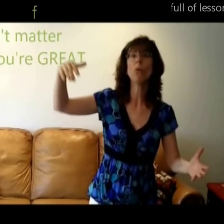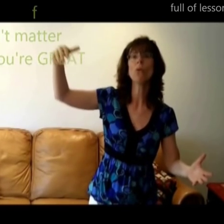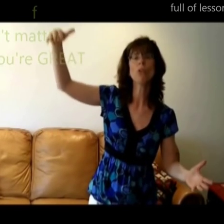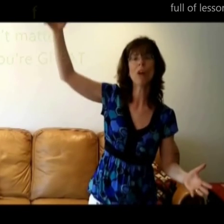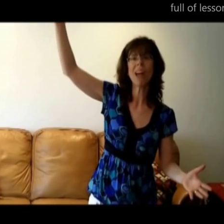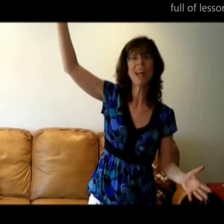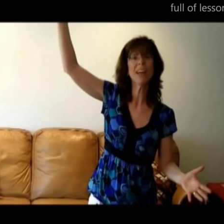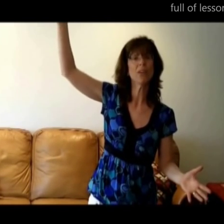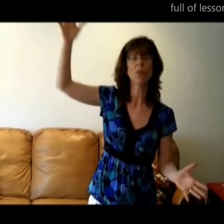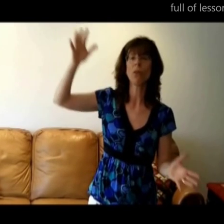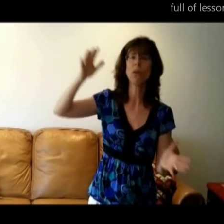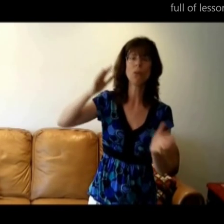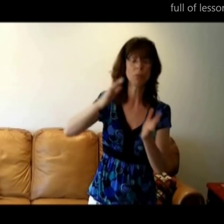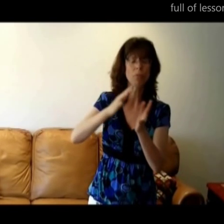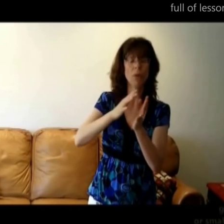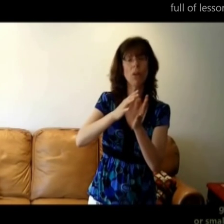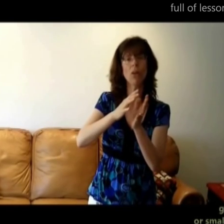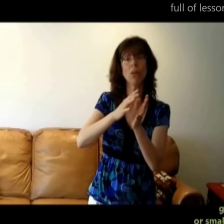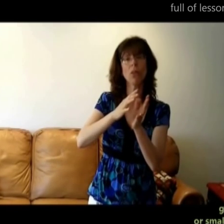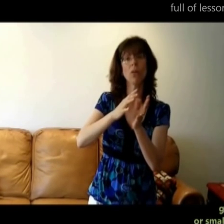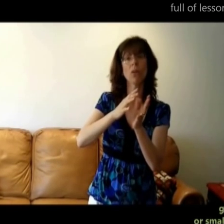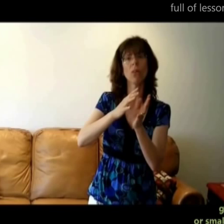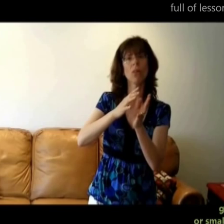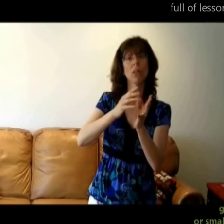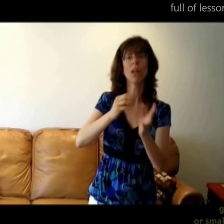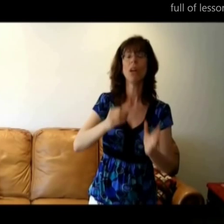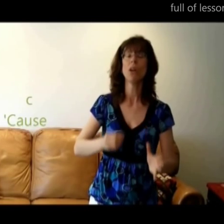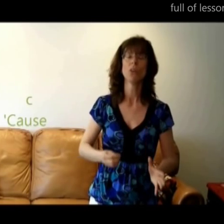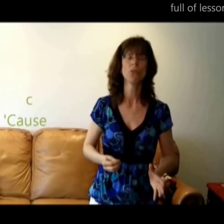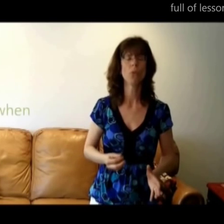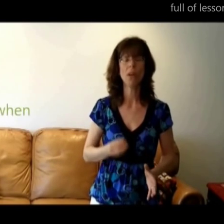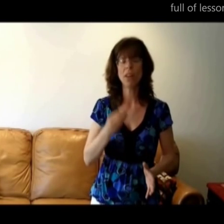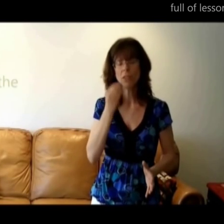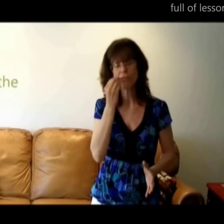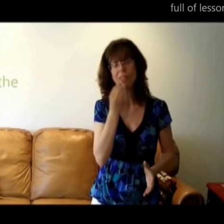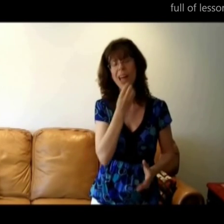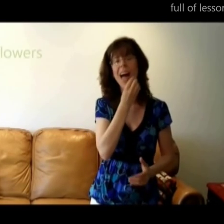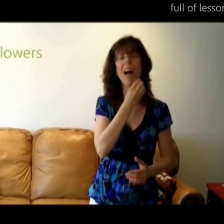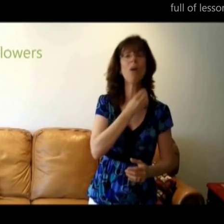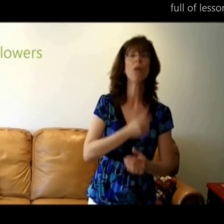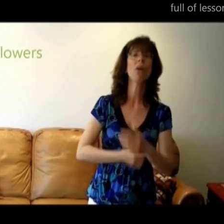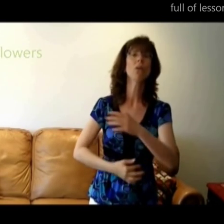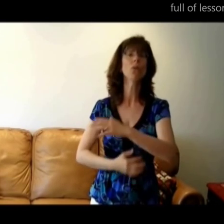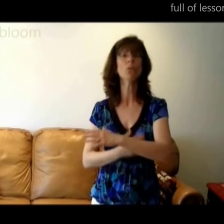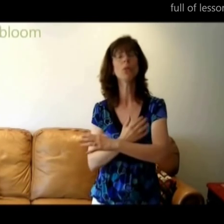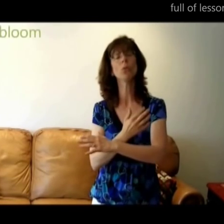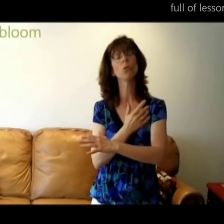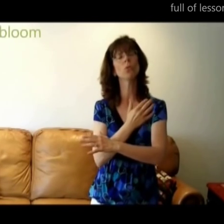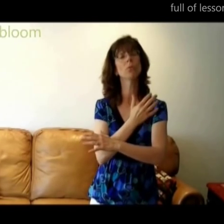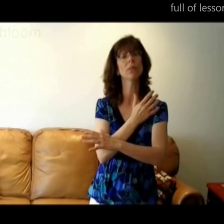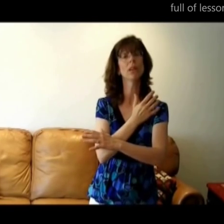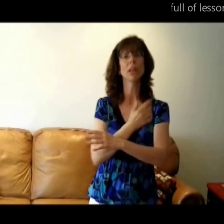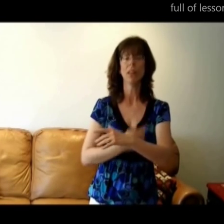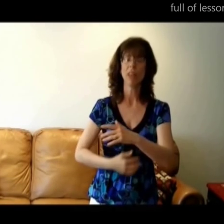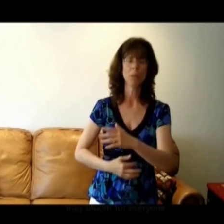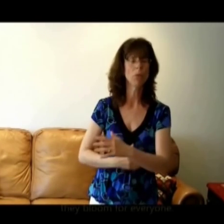you're great or small. 'Cause when the flowers bloom, they